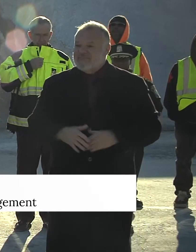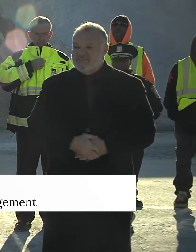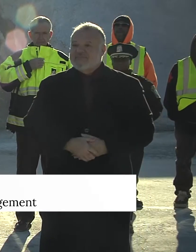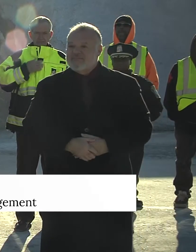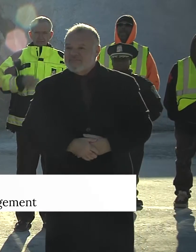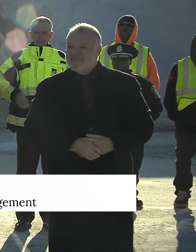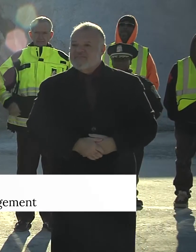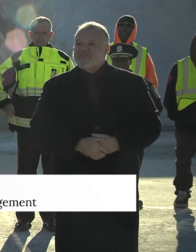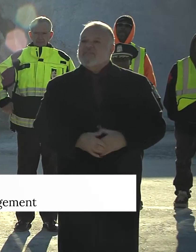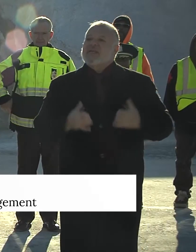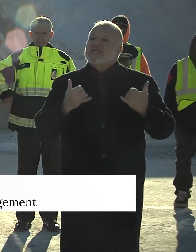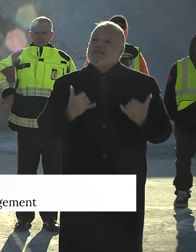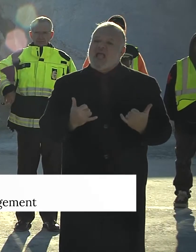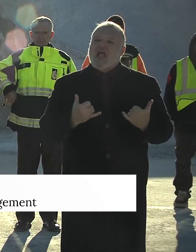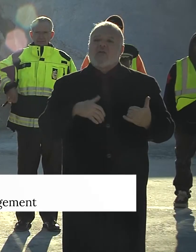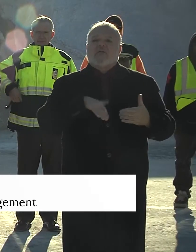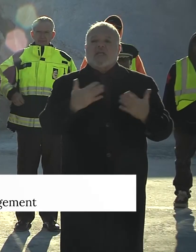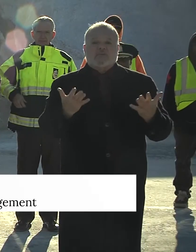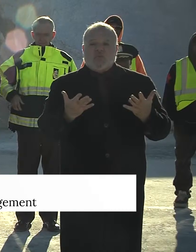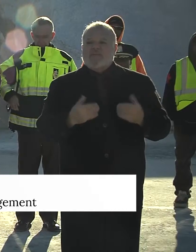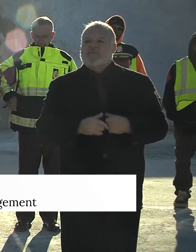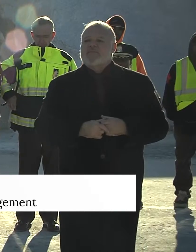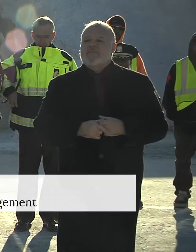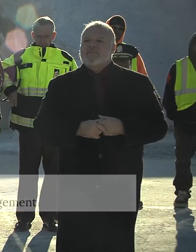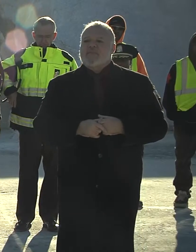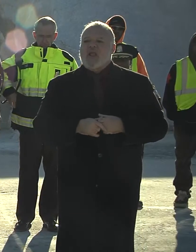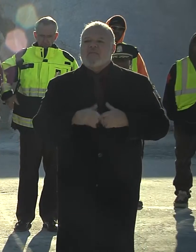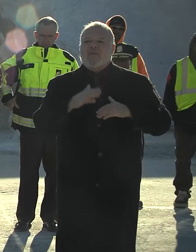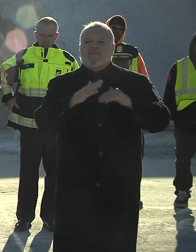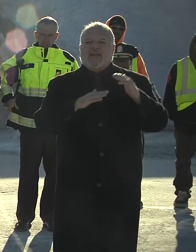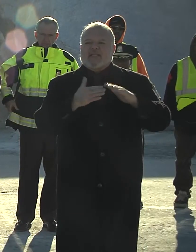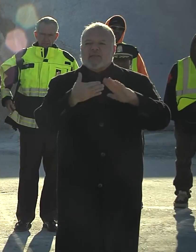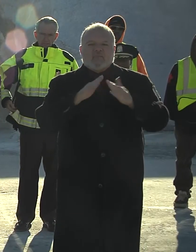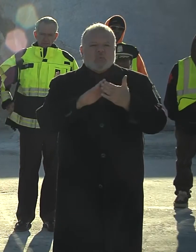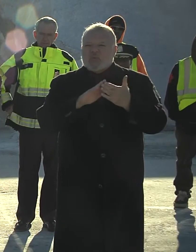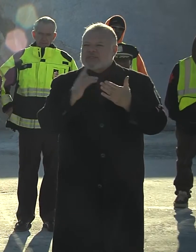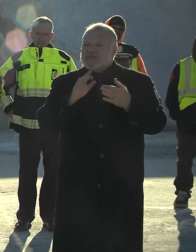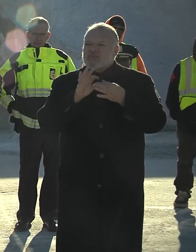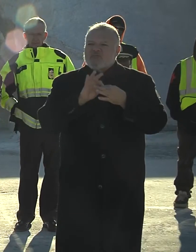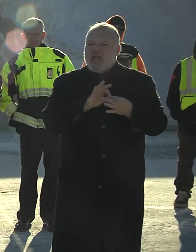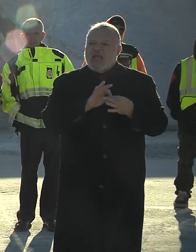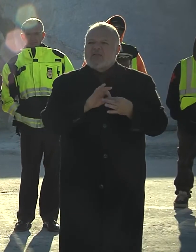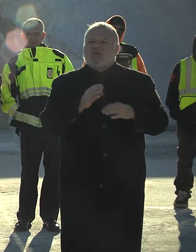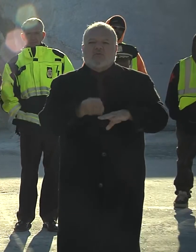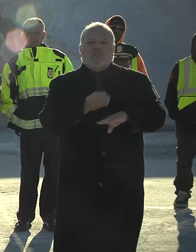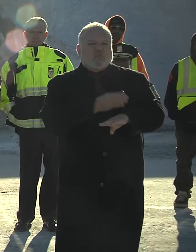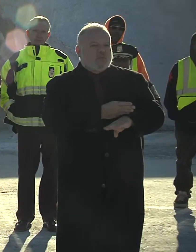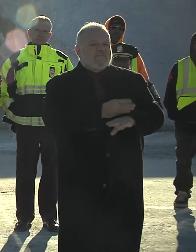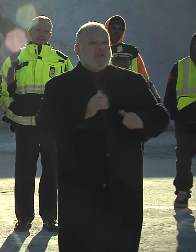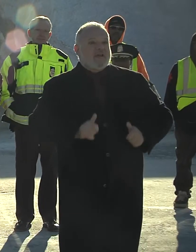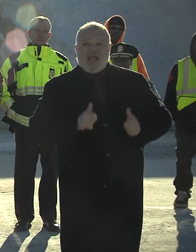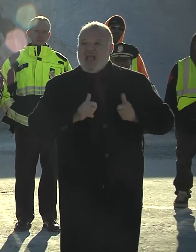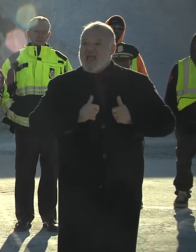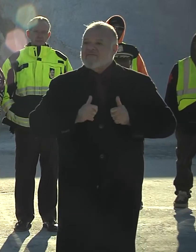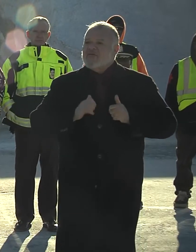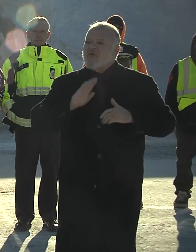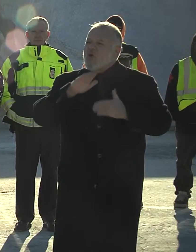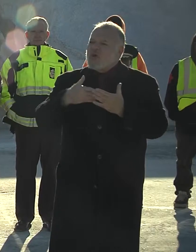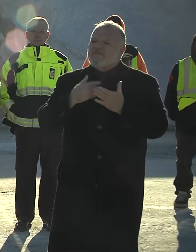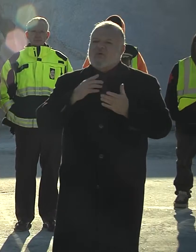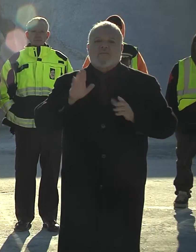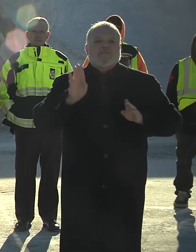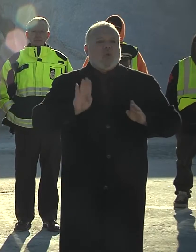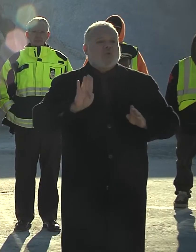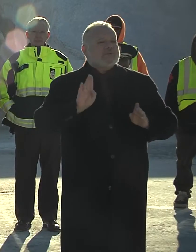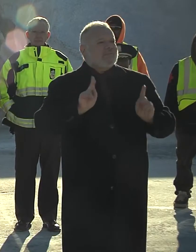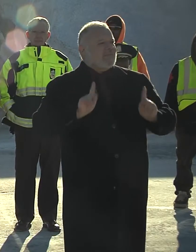a sense of community, address shared concerns, and improve the quality of life for all Bostonians. The winter is a great time to lend a helping hand to our